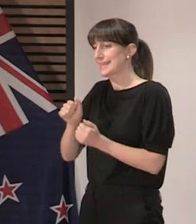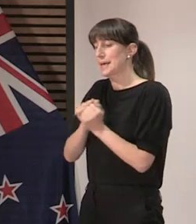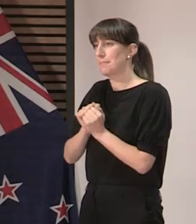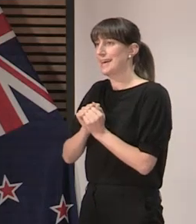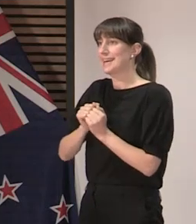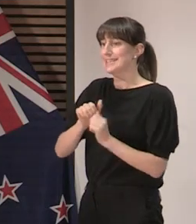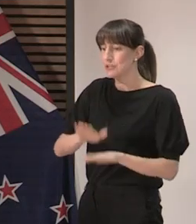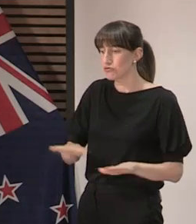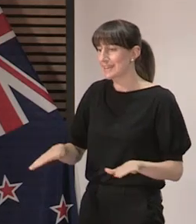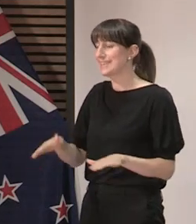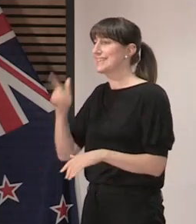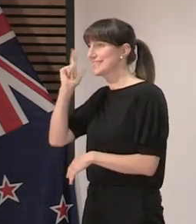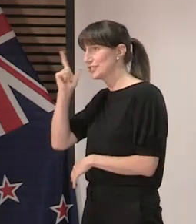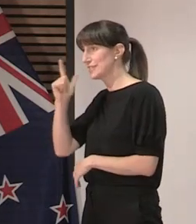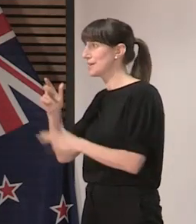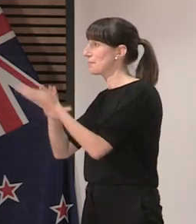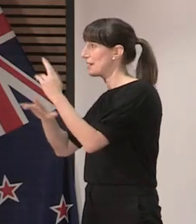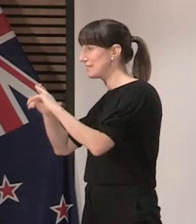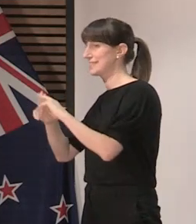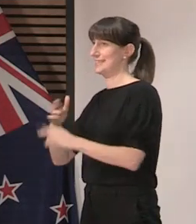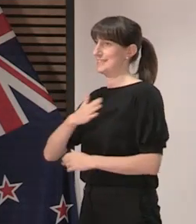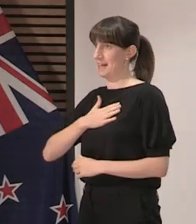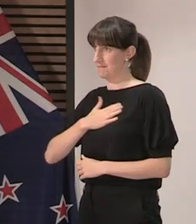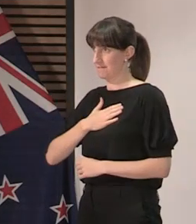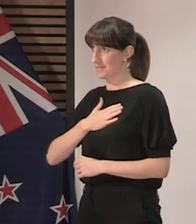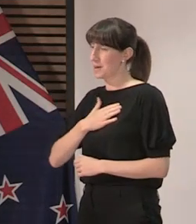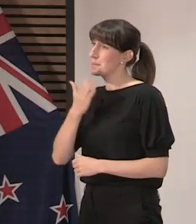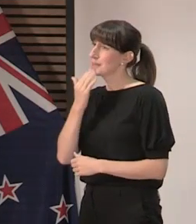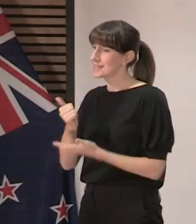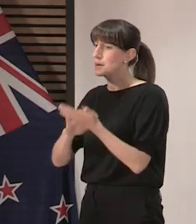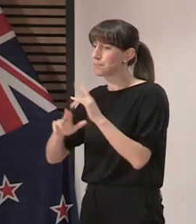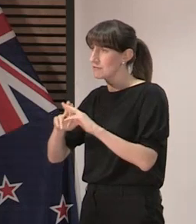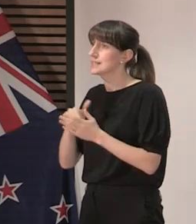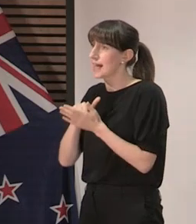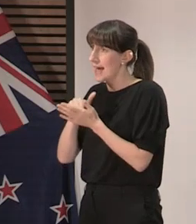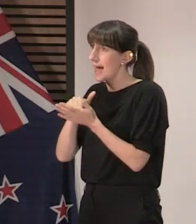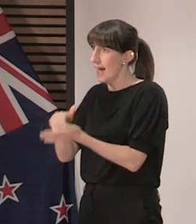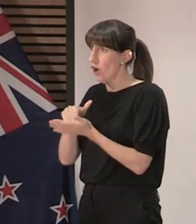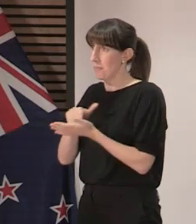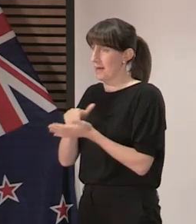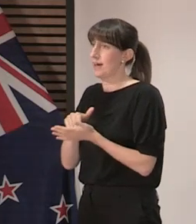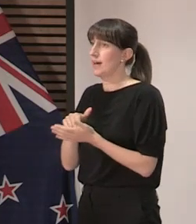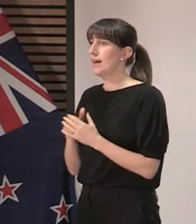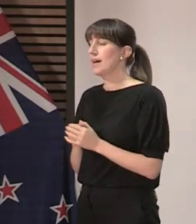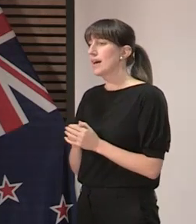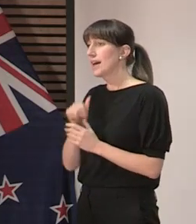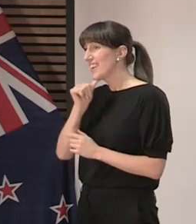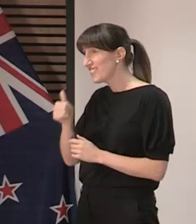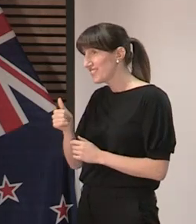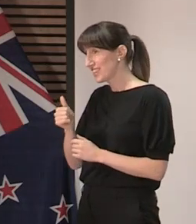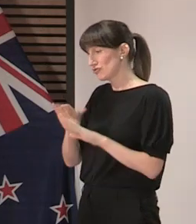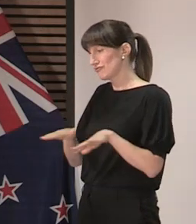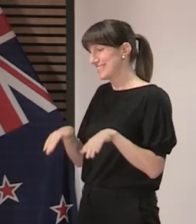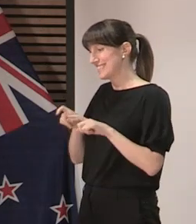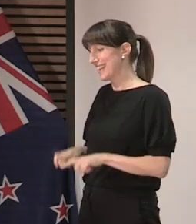important, though, that parents fully support this approach by doing their bit. Keep children home if you can.